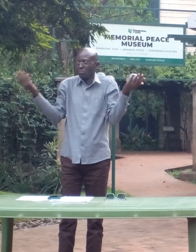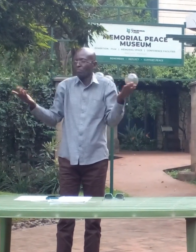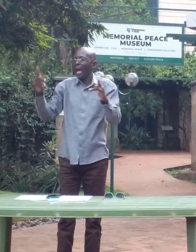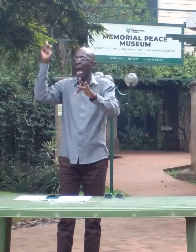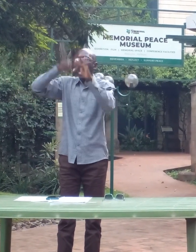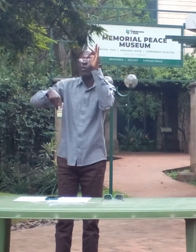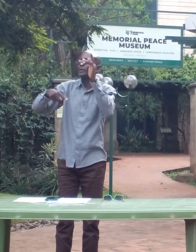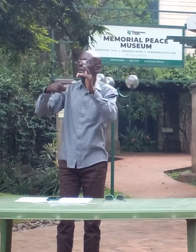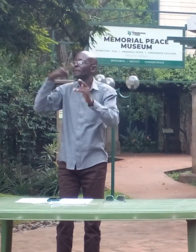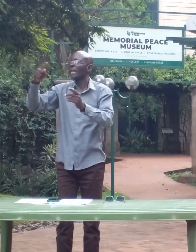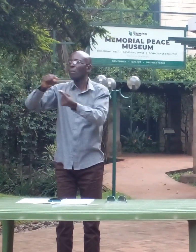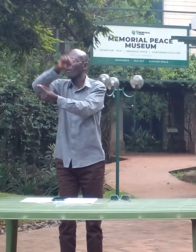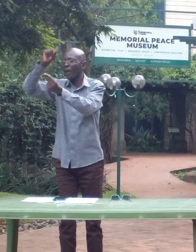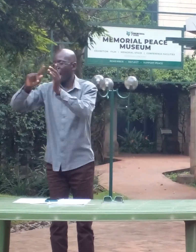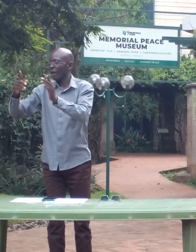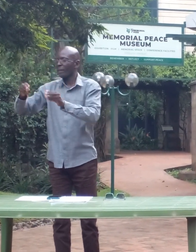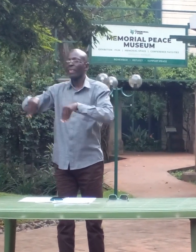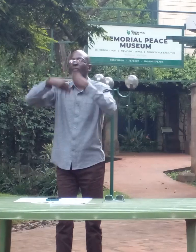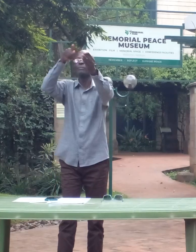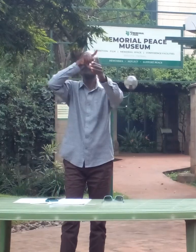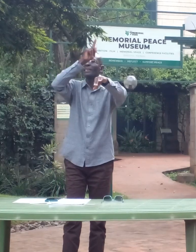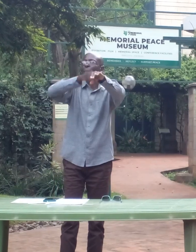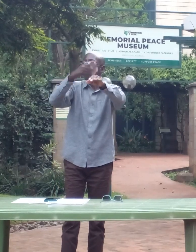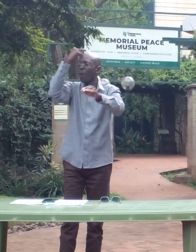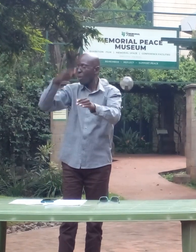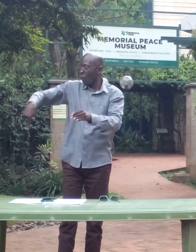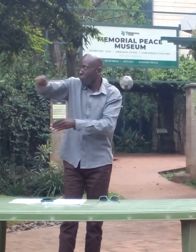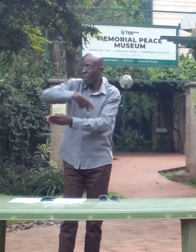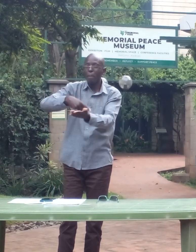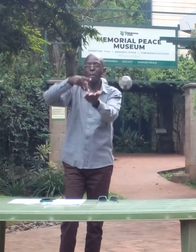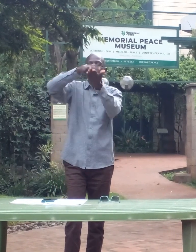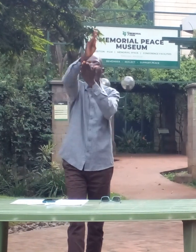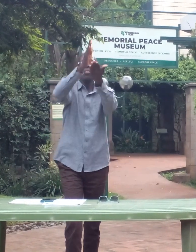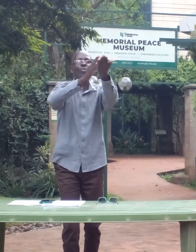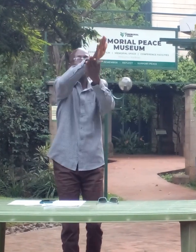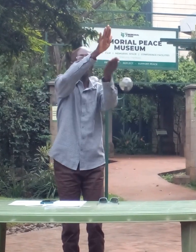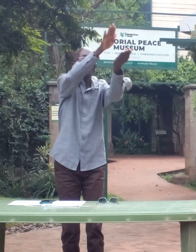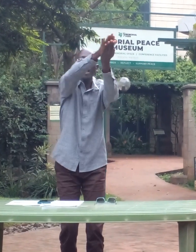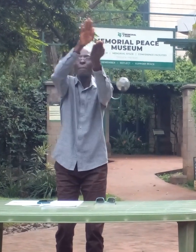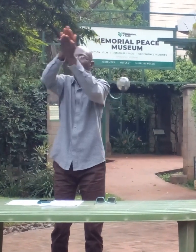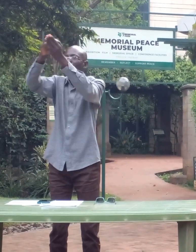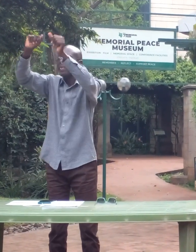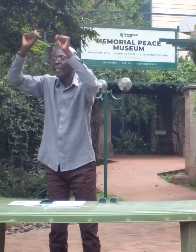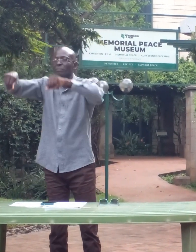because we don't know, we cannot give some perfect information, because we are not the one